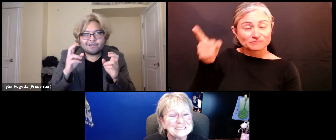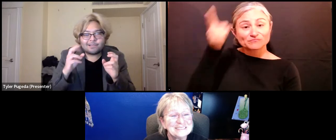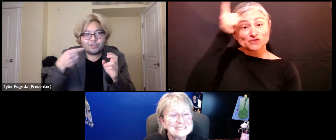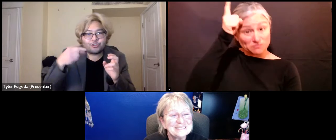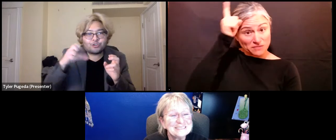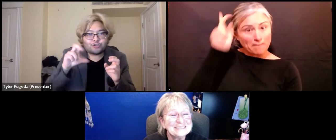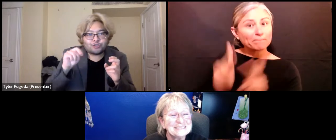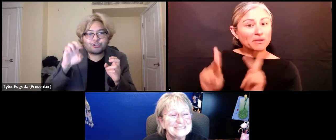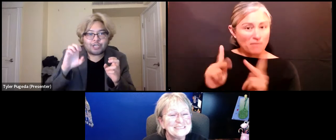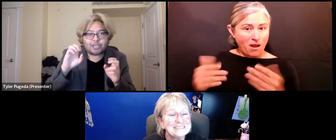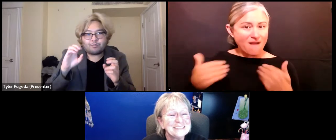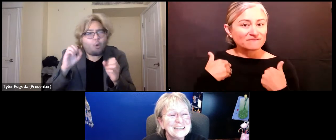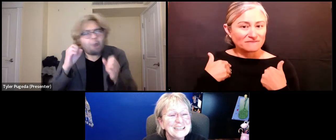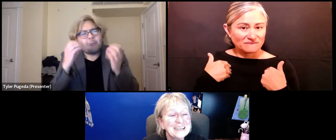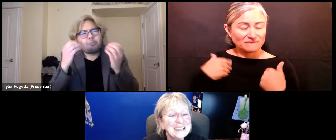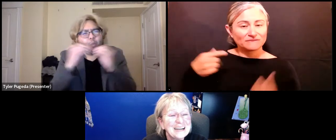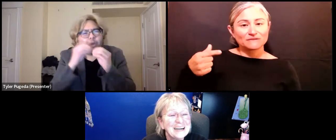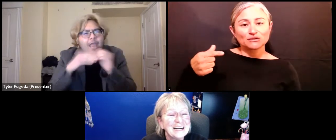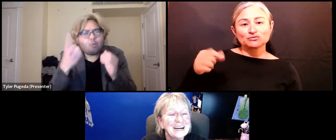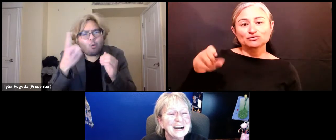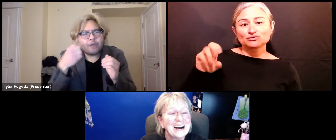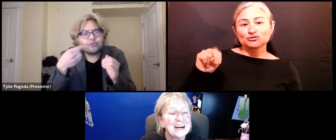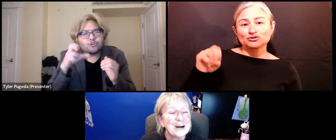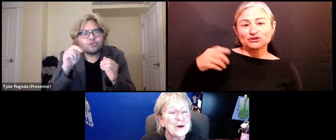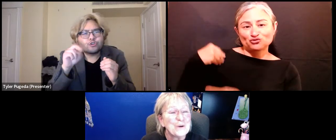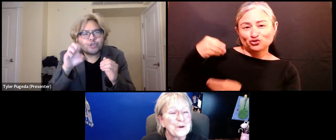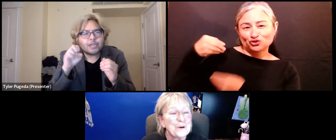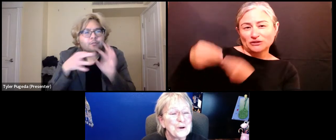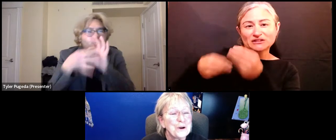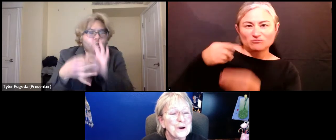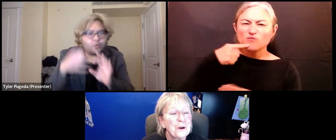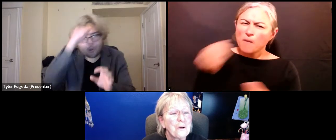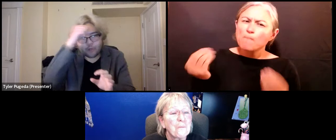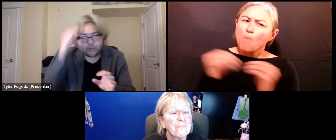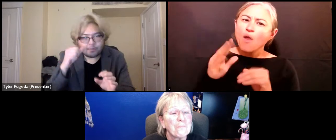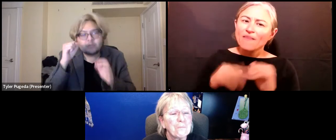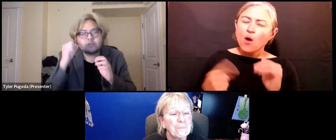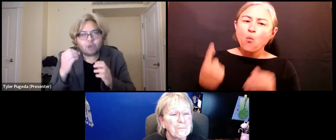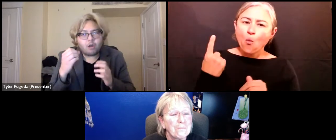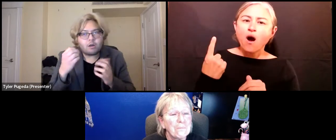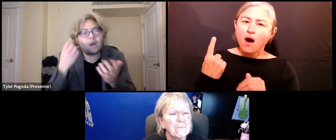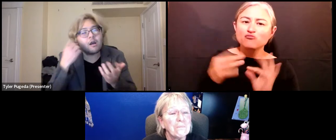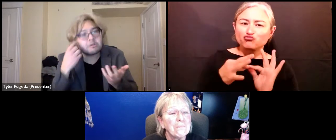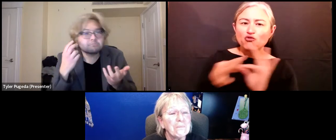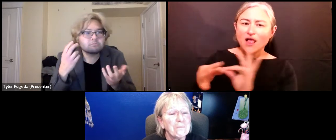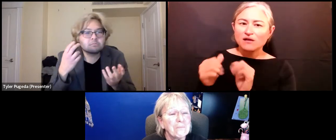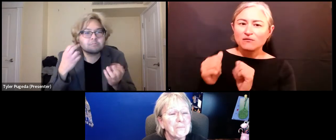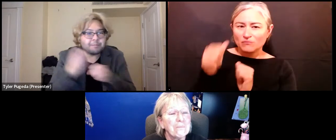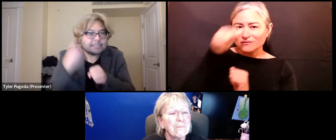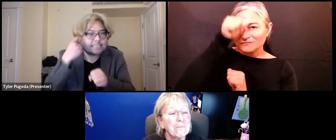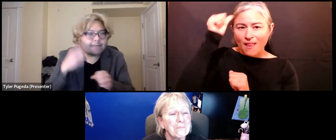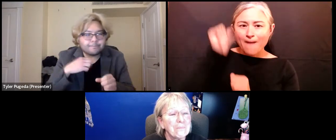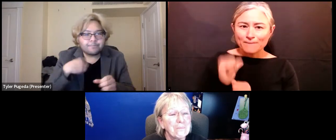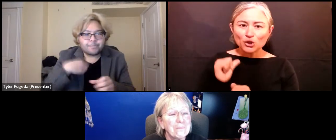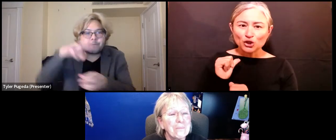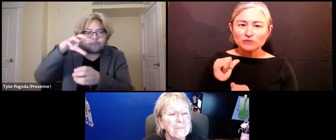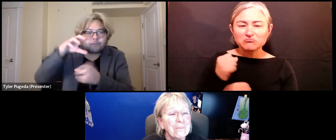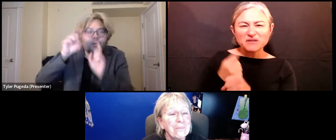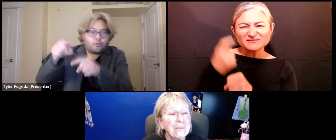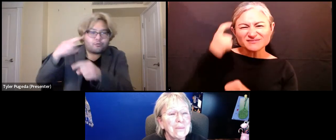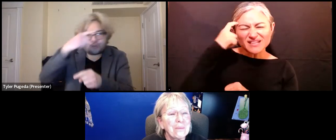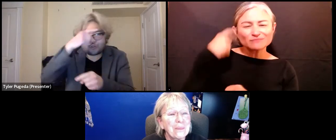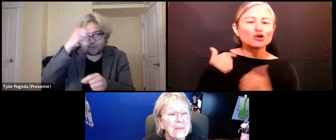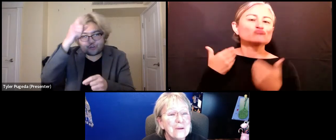lot of people there who are German, it's more related than just them being